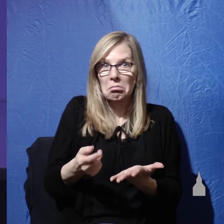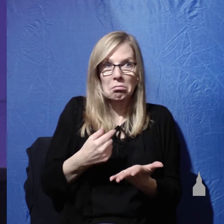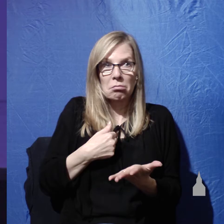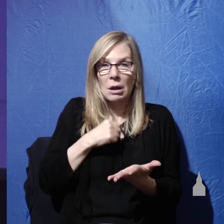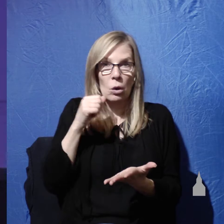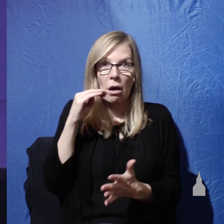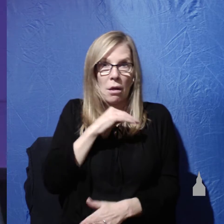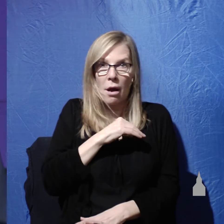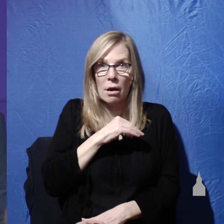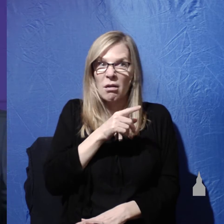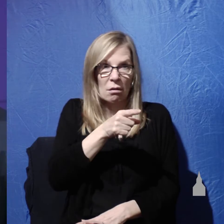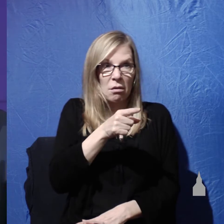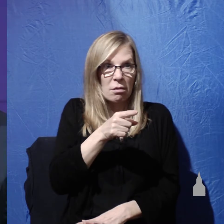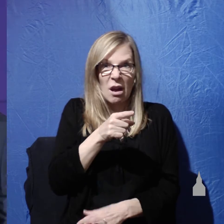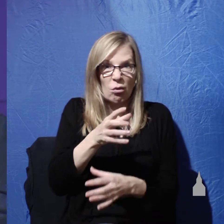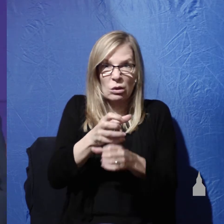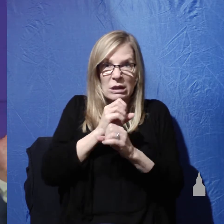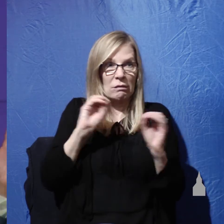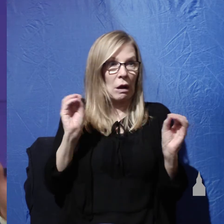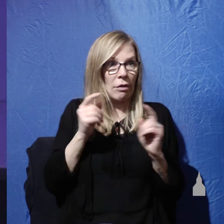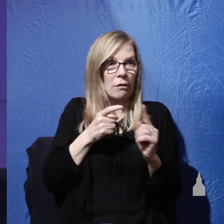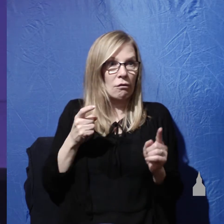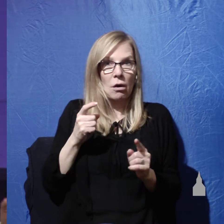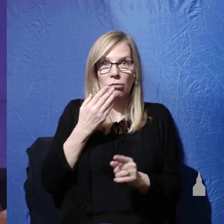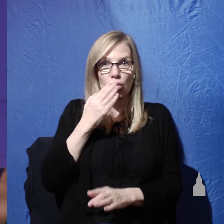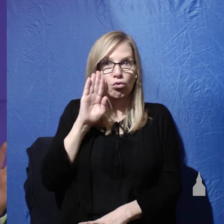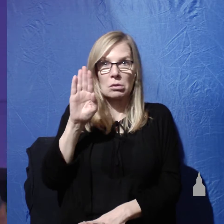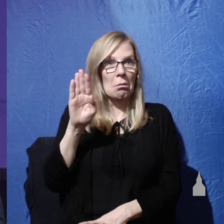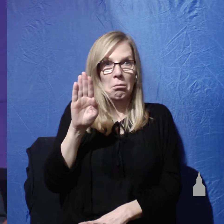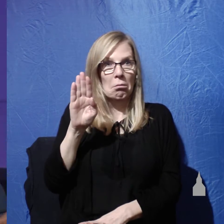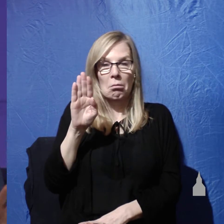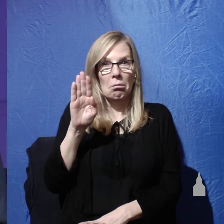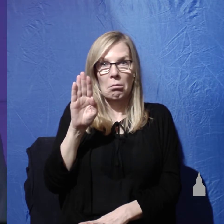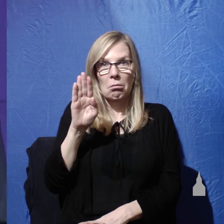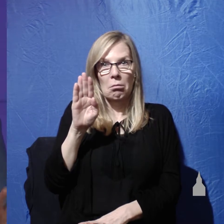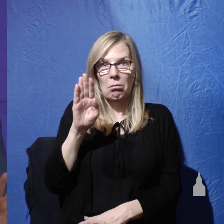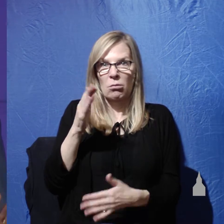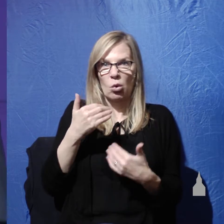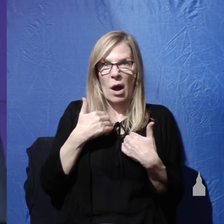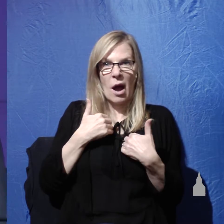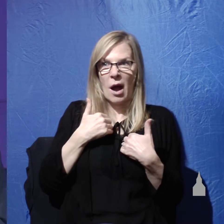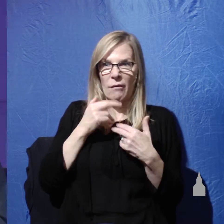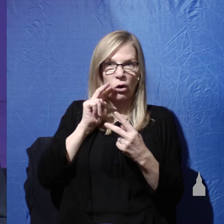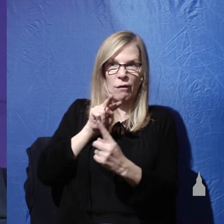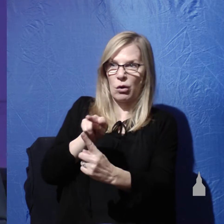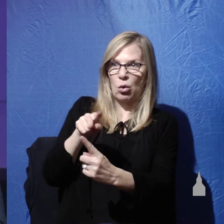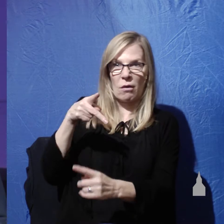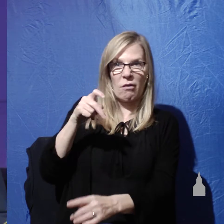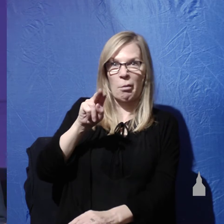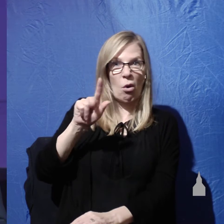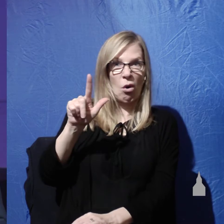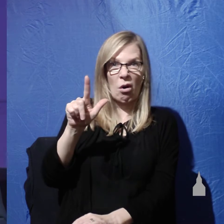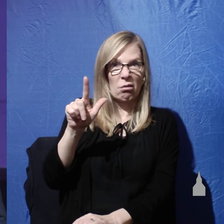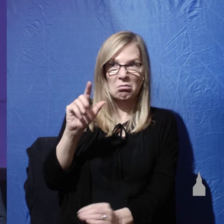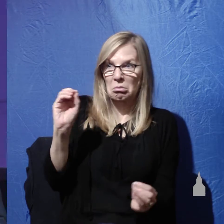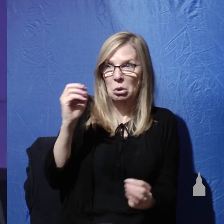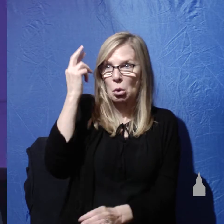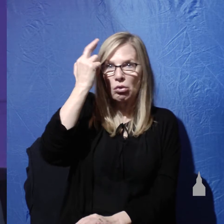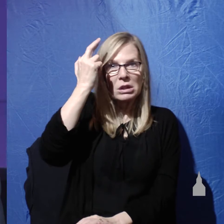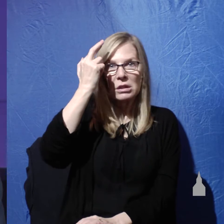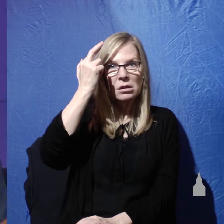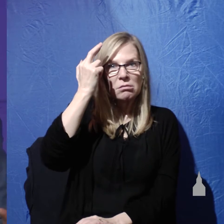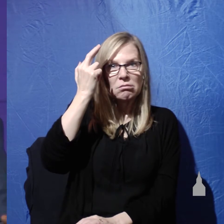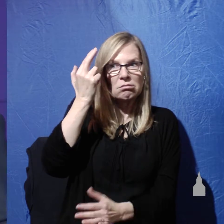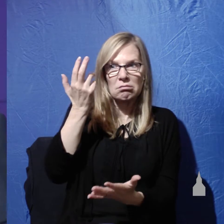they were not lying. They had received nothing from Jerusalem that would have tainted their view of Paul. I see no reason to